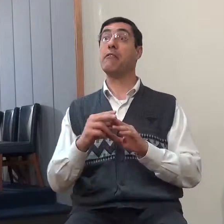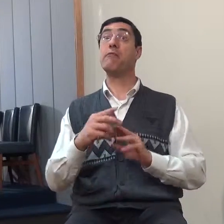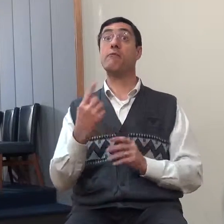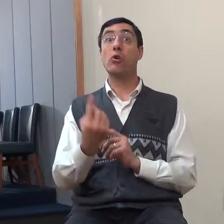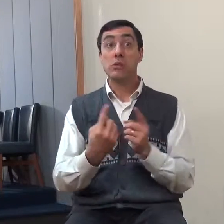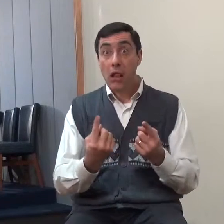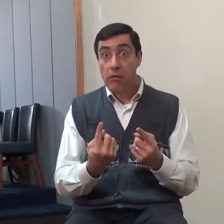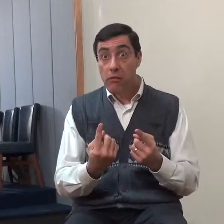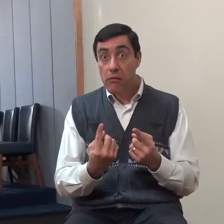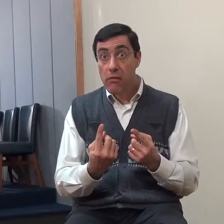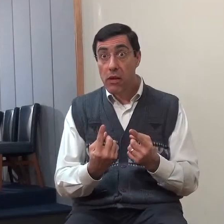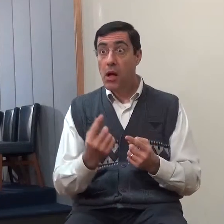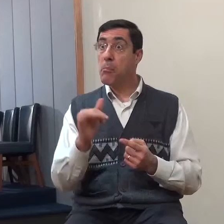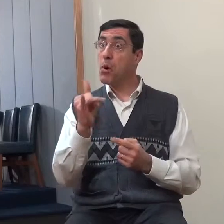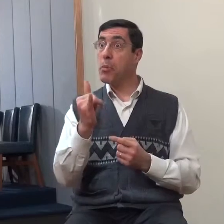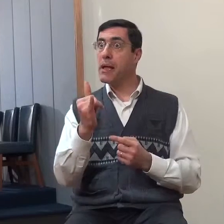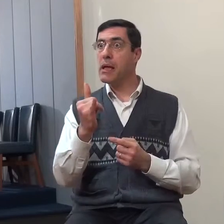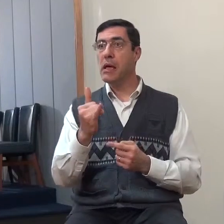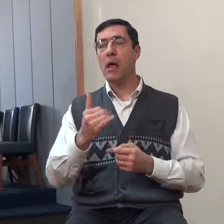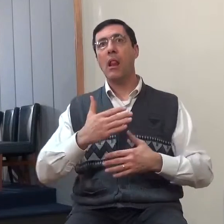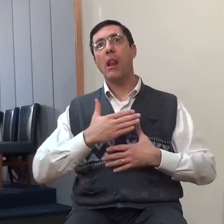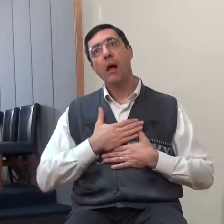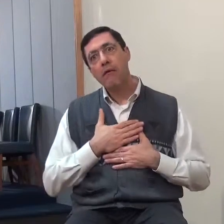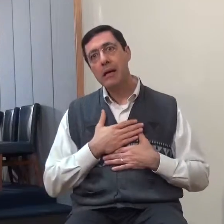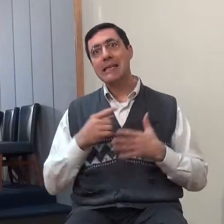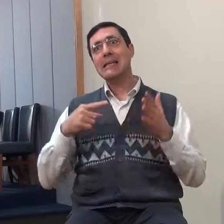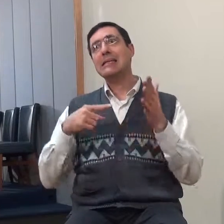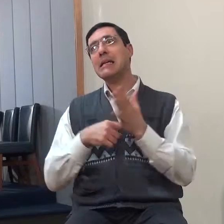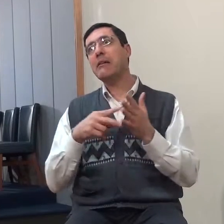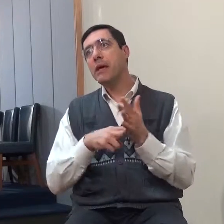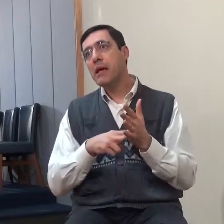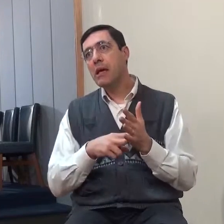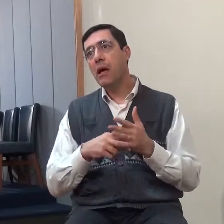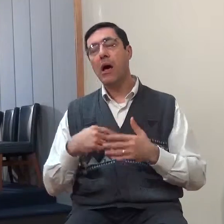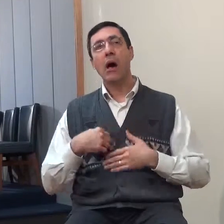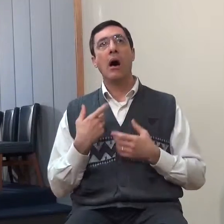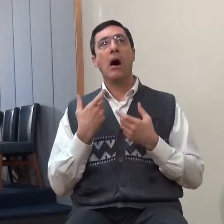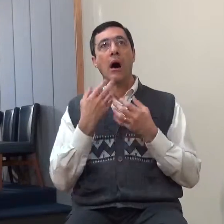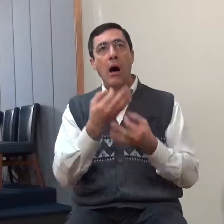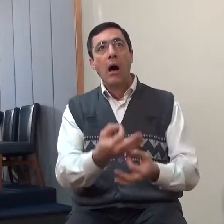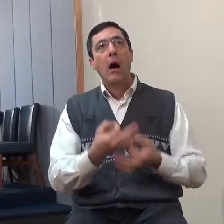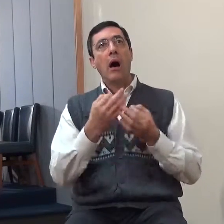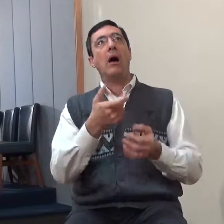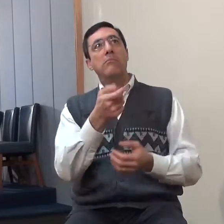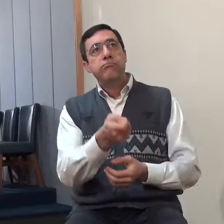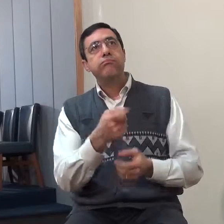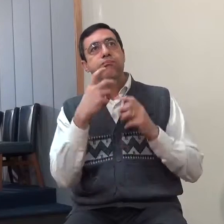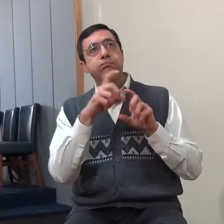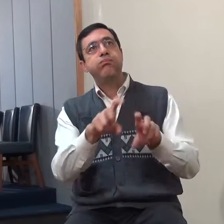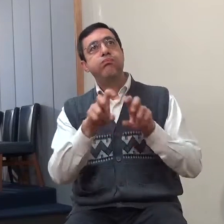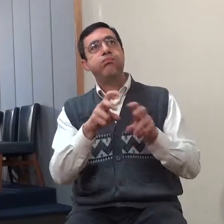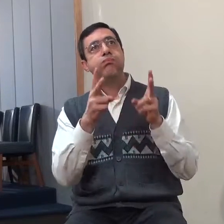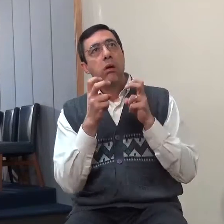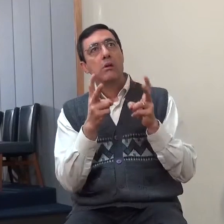cannot turn the television off, best get rid of it and lose your faith